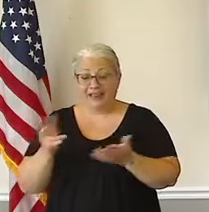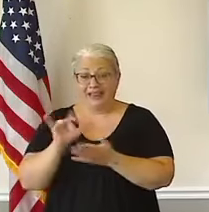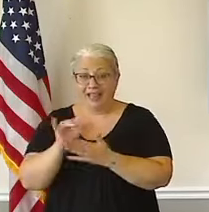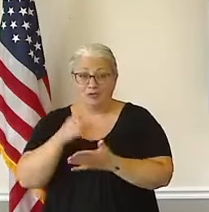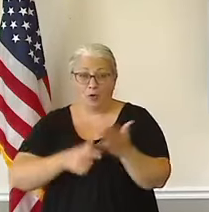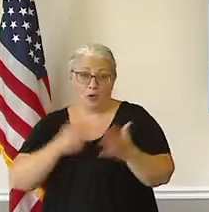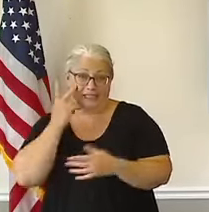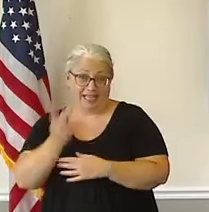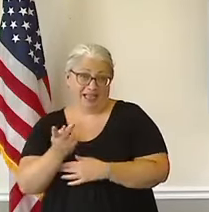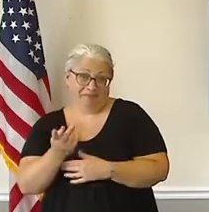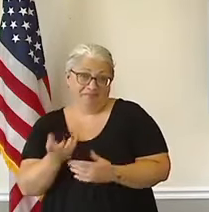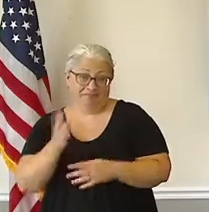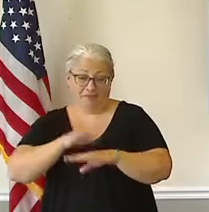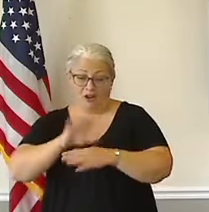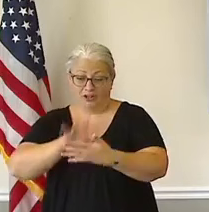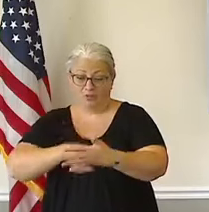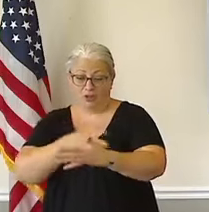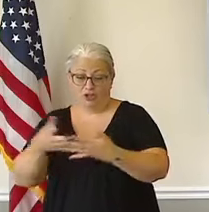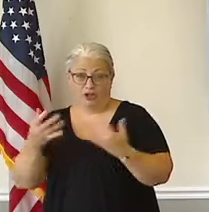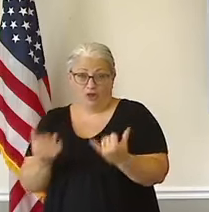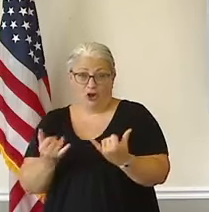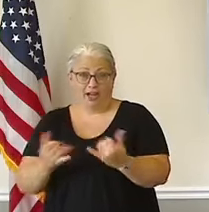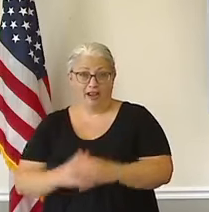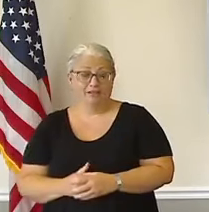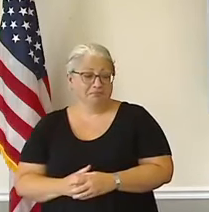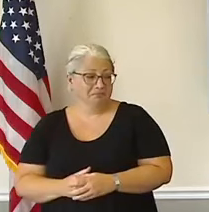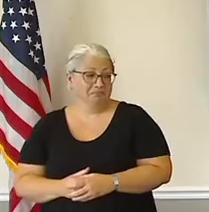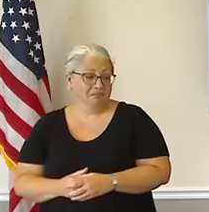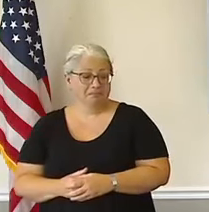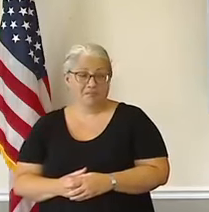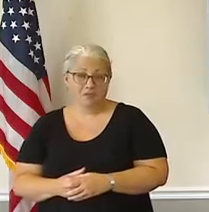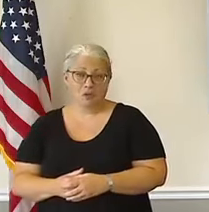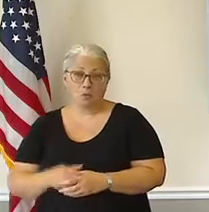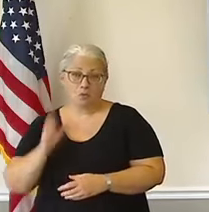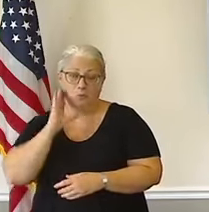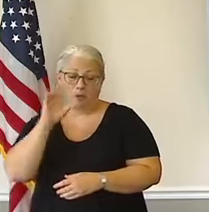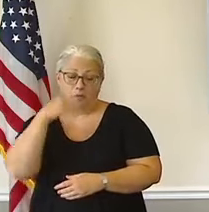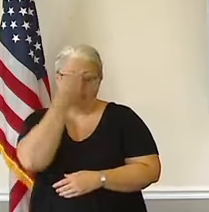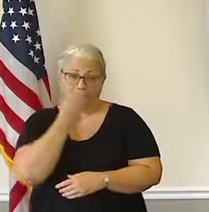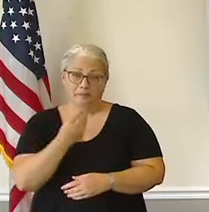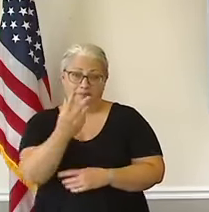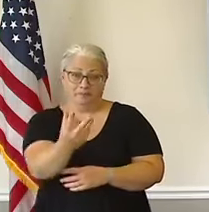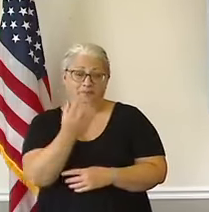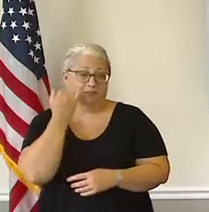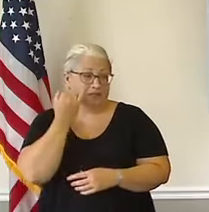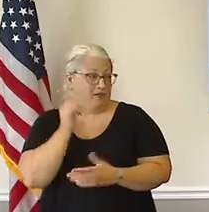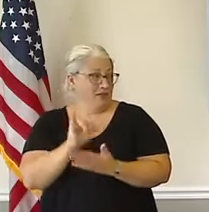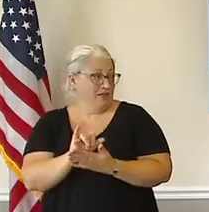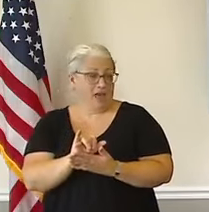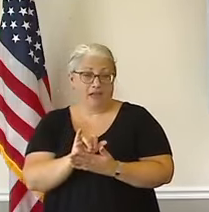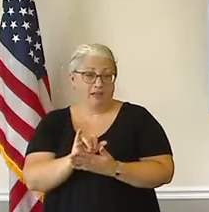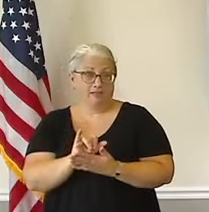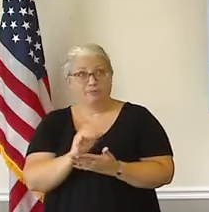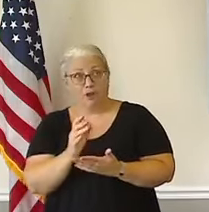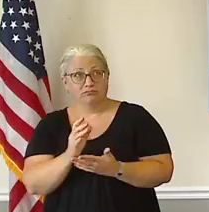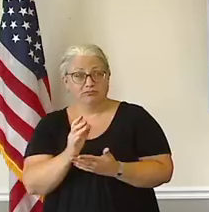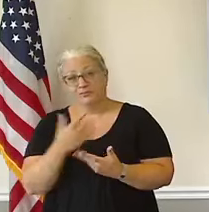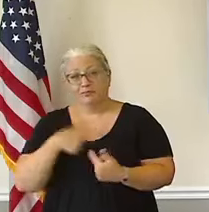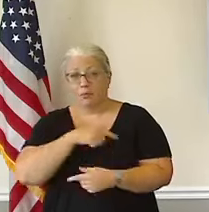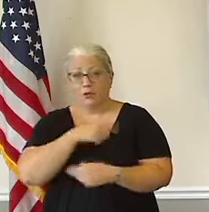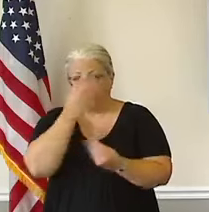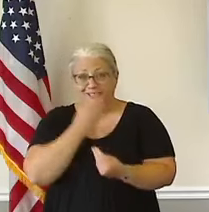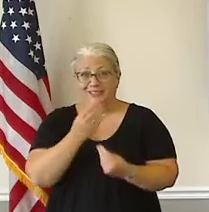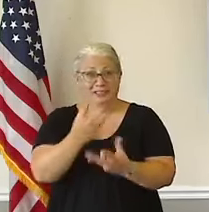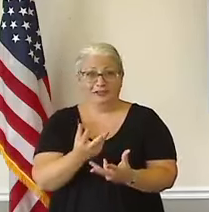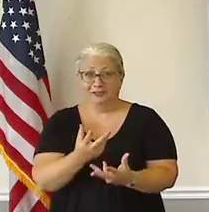on our spreadsheet at the moment. So we'll keep that in mind, and we'll certainly update you if we'll just update you one way or